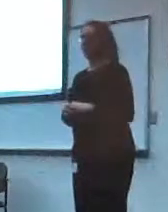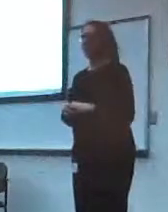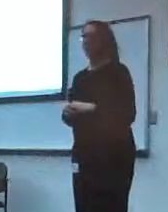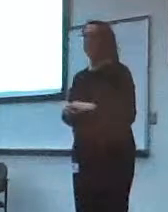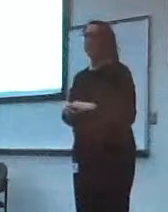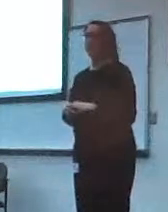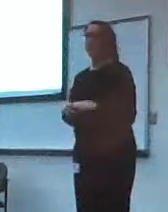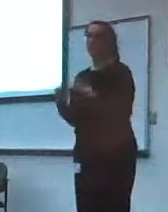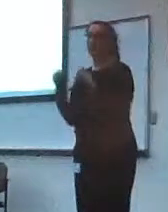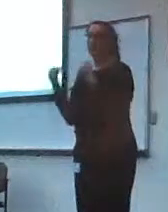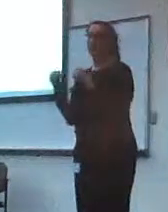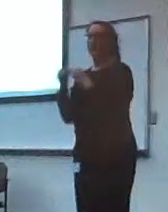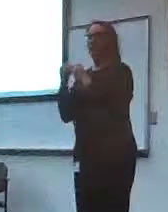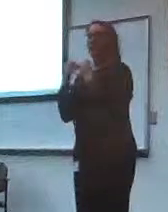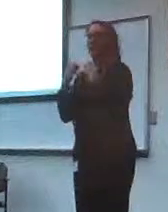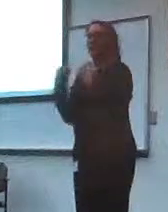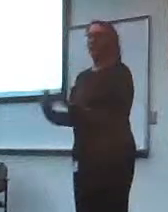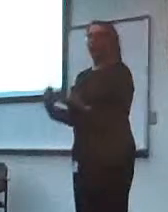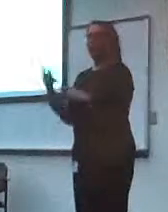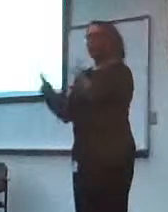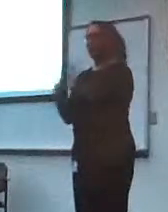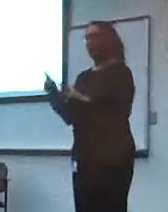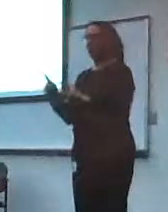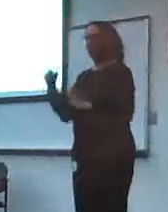And how it affects society as a whole.